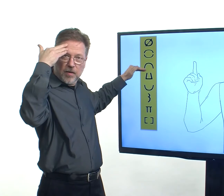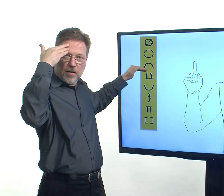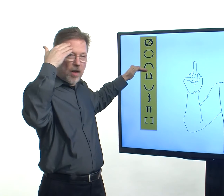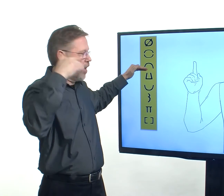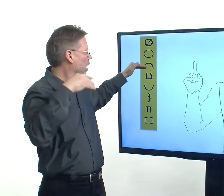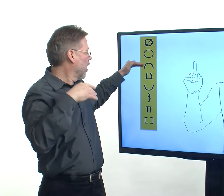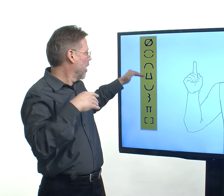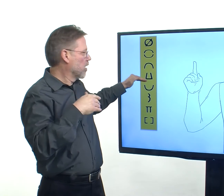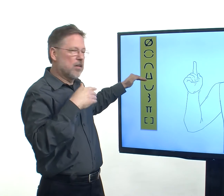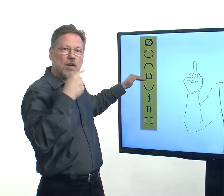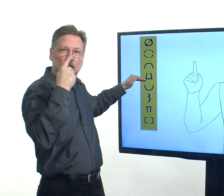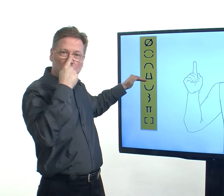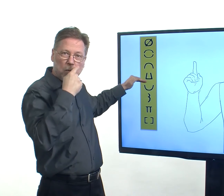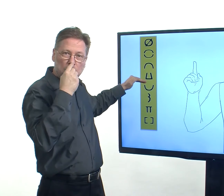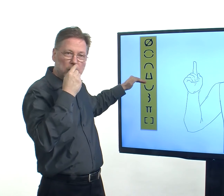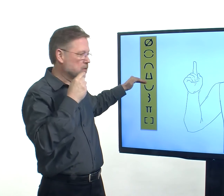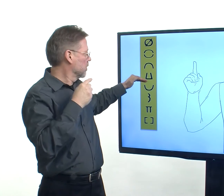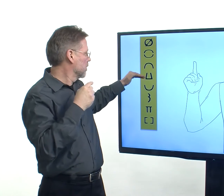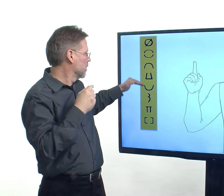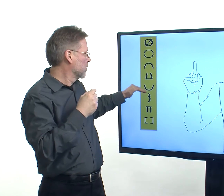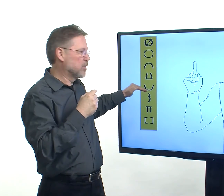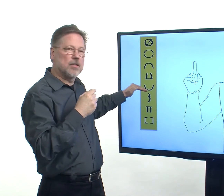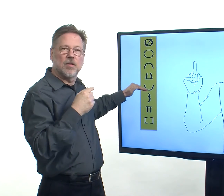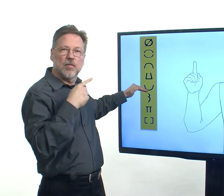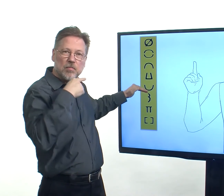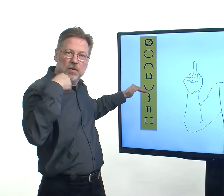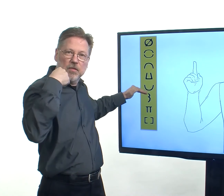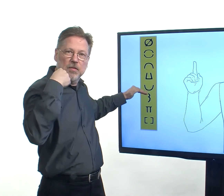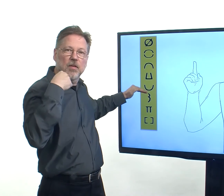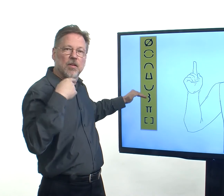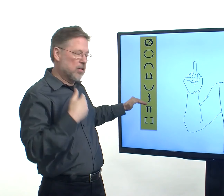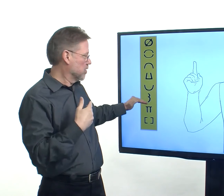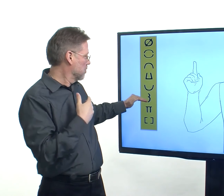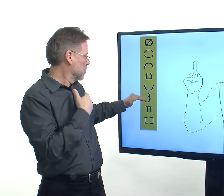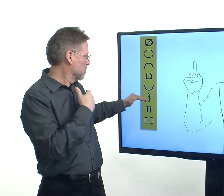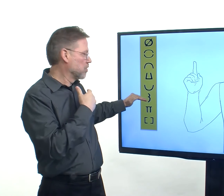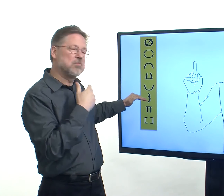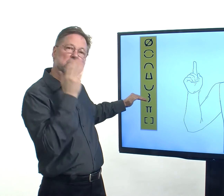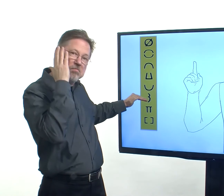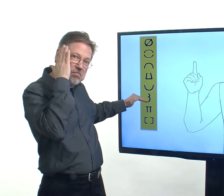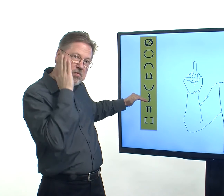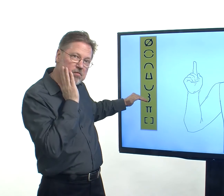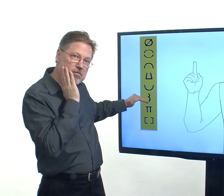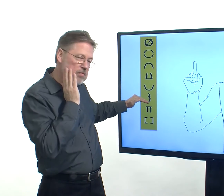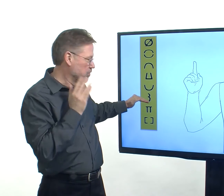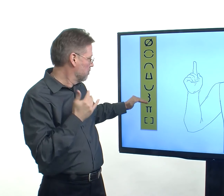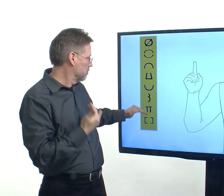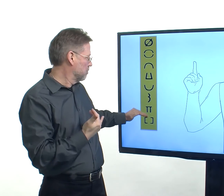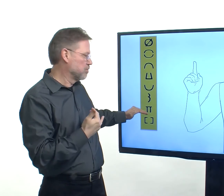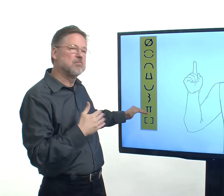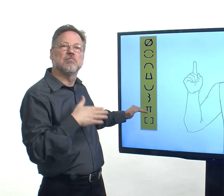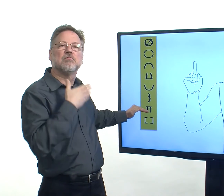Next is for the forehead, the nose, the chin, cheek,